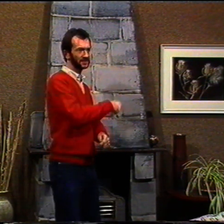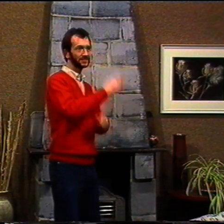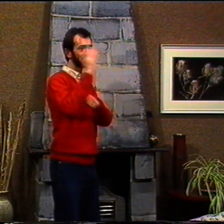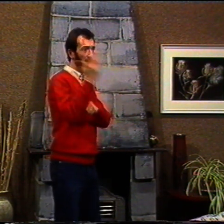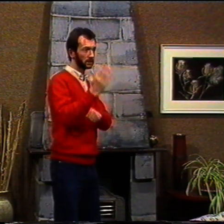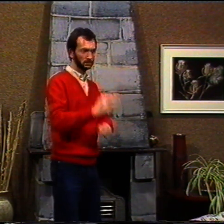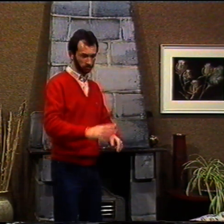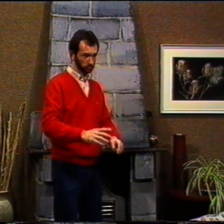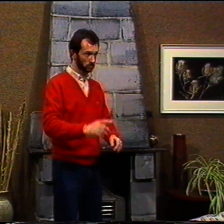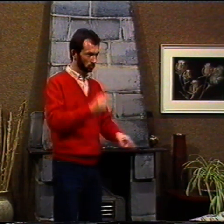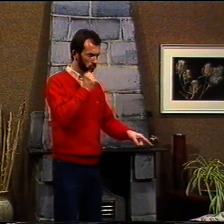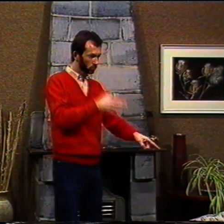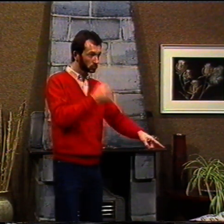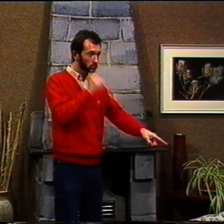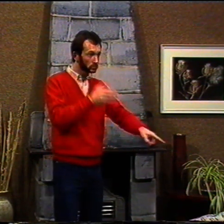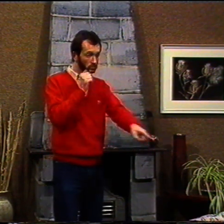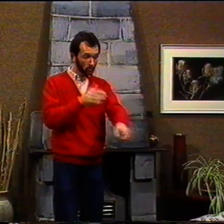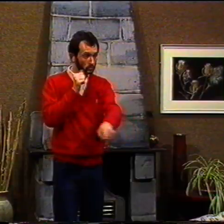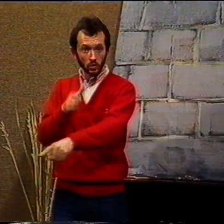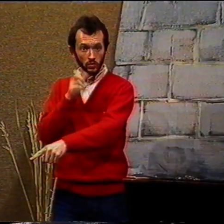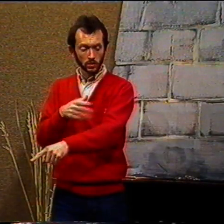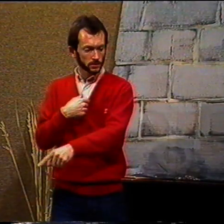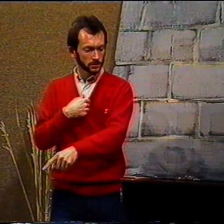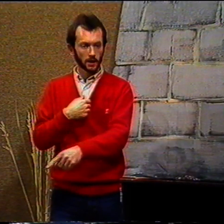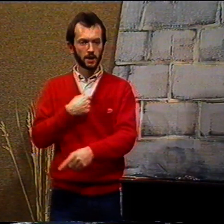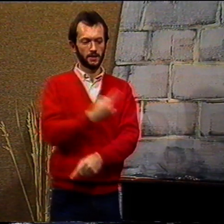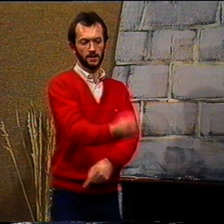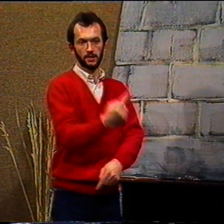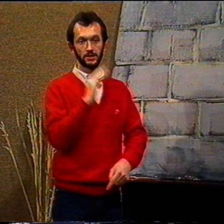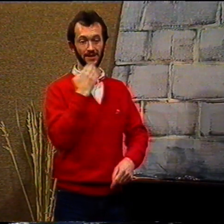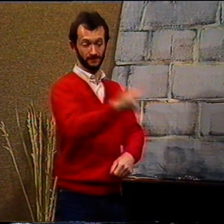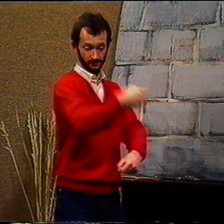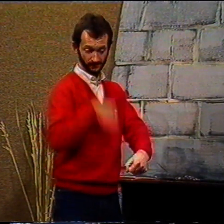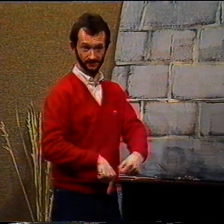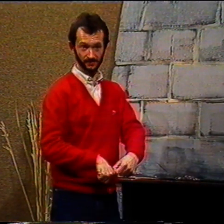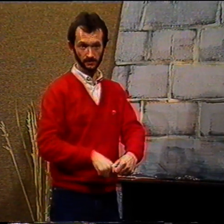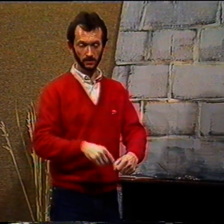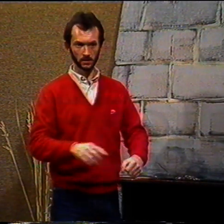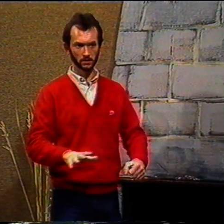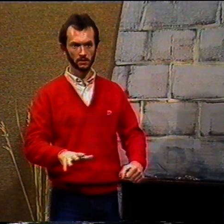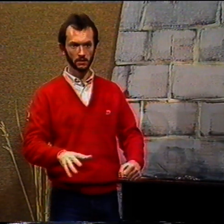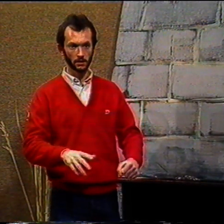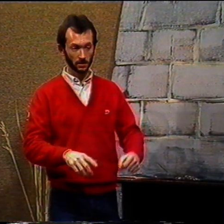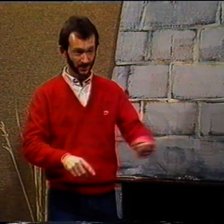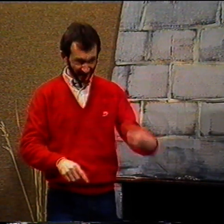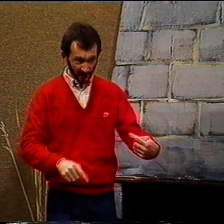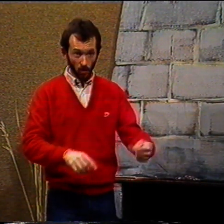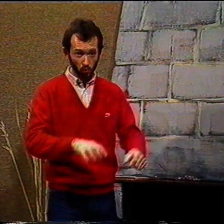a deaf man to lash the sail. No, he refused, and others refused. So I told a deaf man to come and take over from me. Come